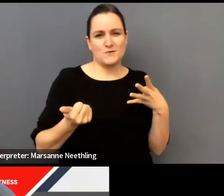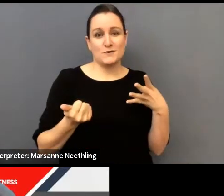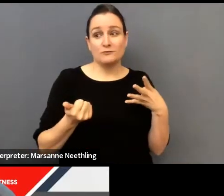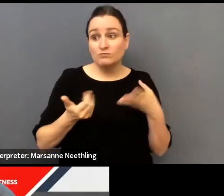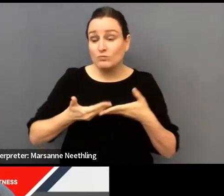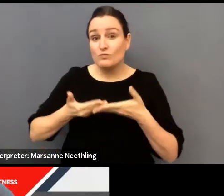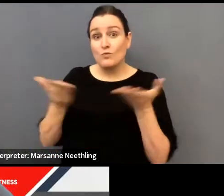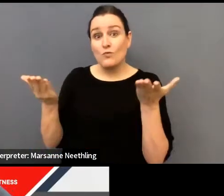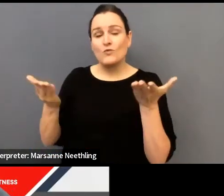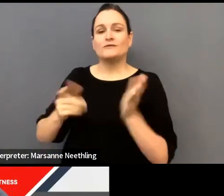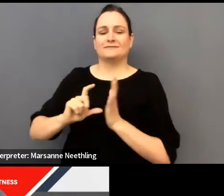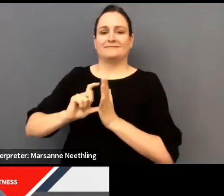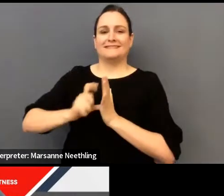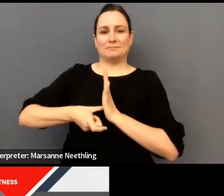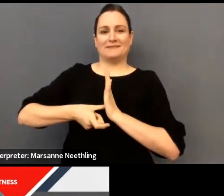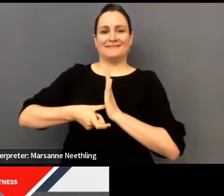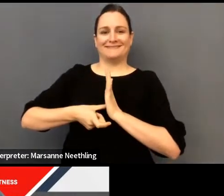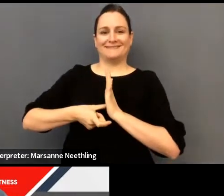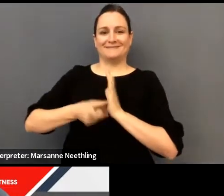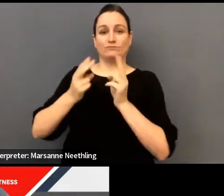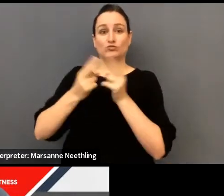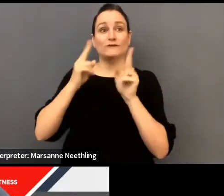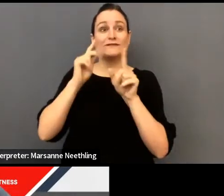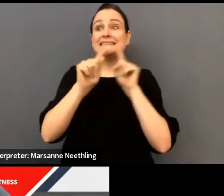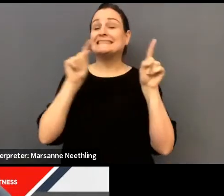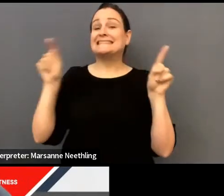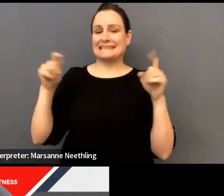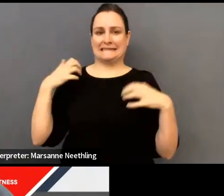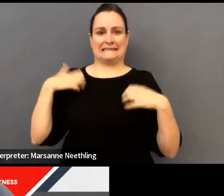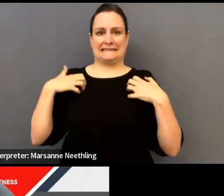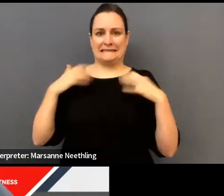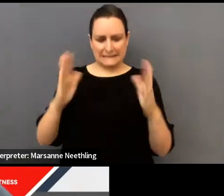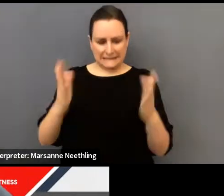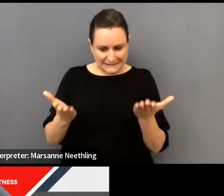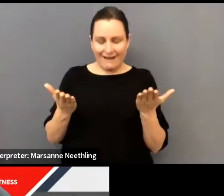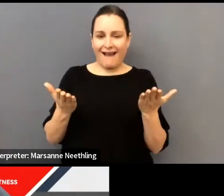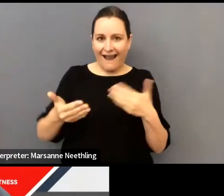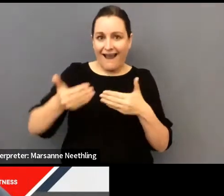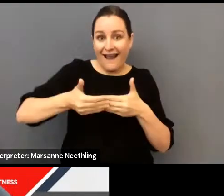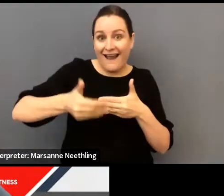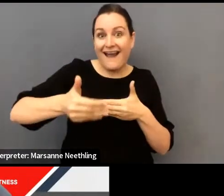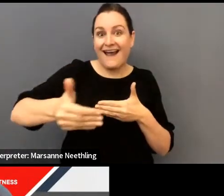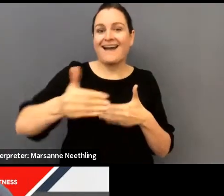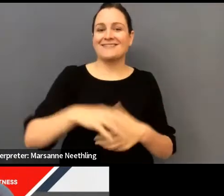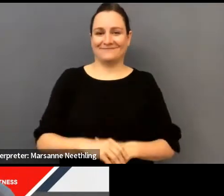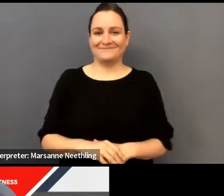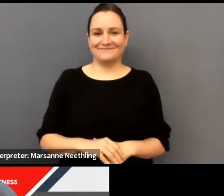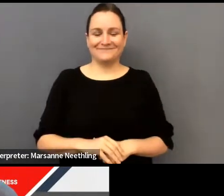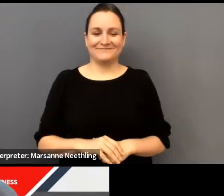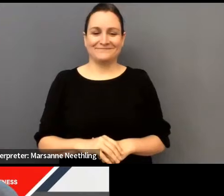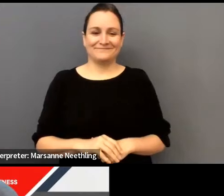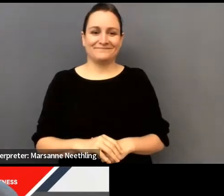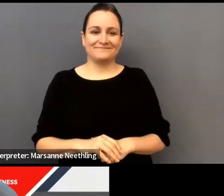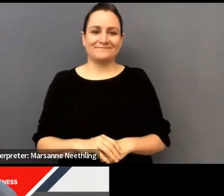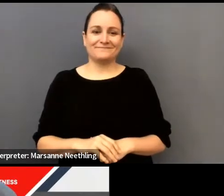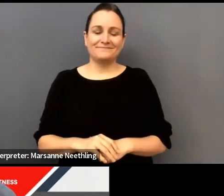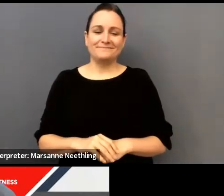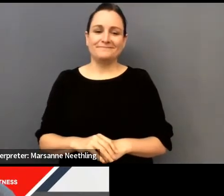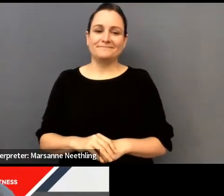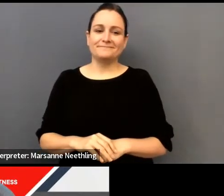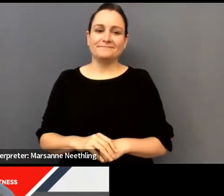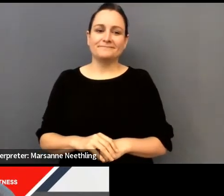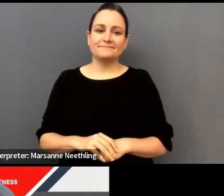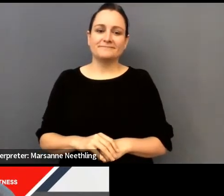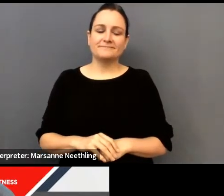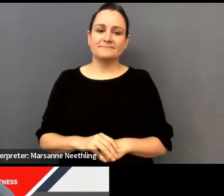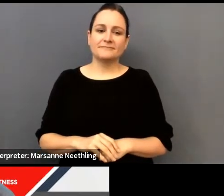education can look forward to as the years go by. I think just to note at this point that part